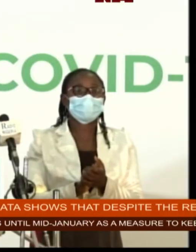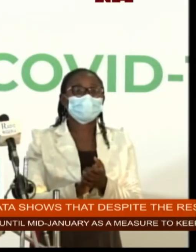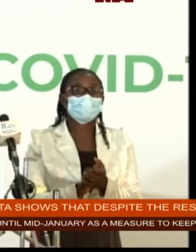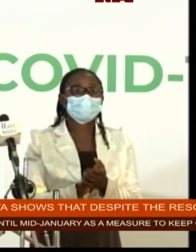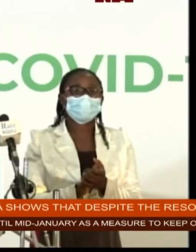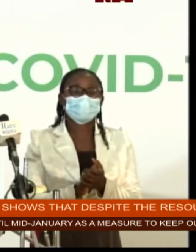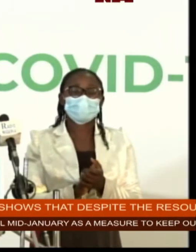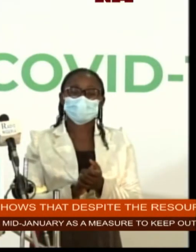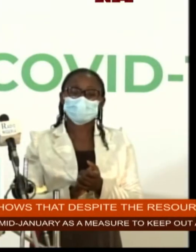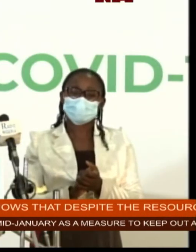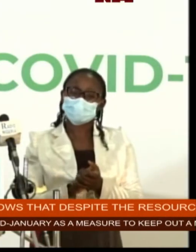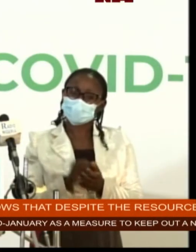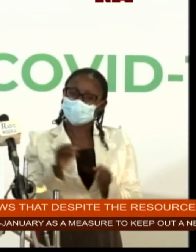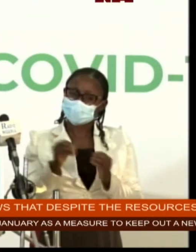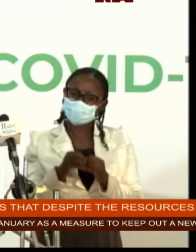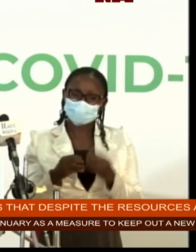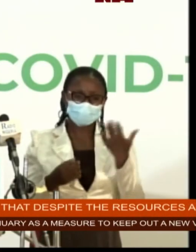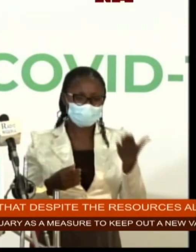The other thing that I want to